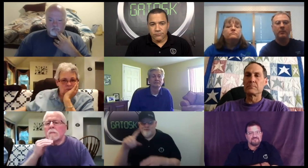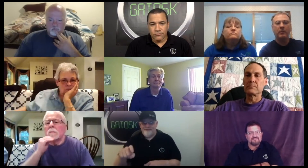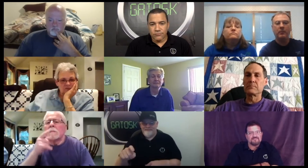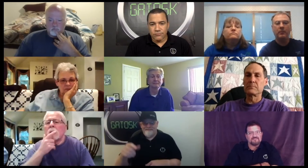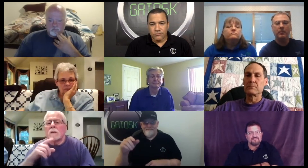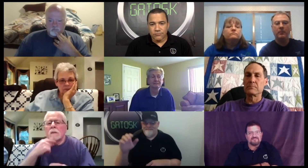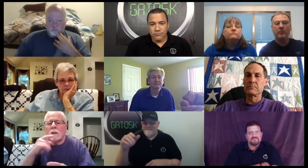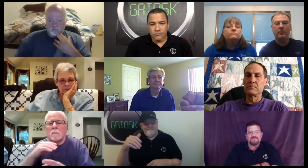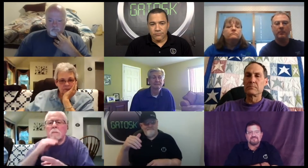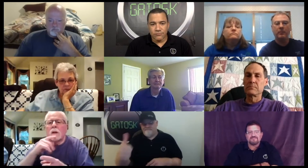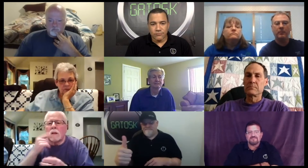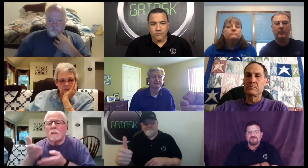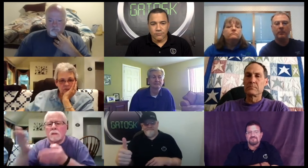better. That's a good question.